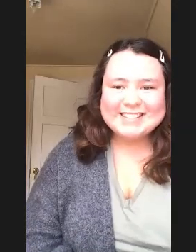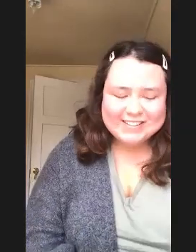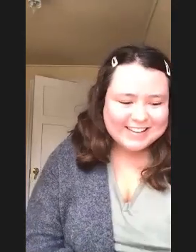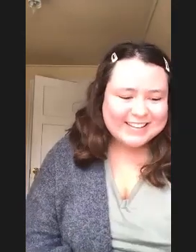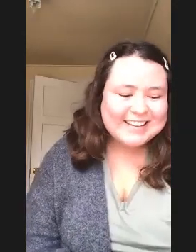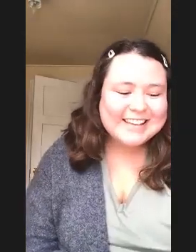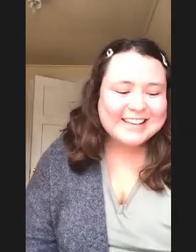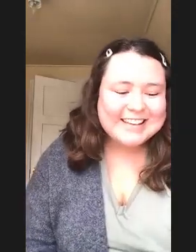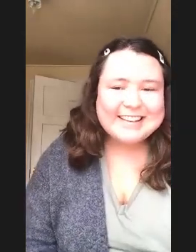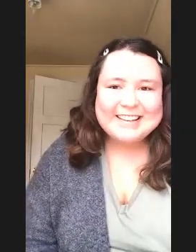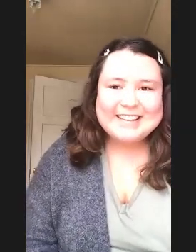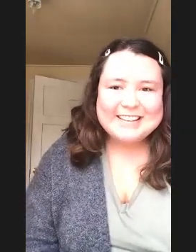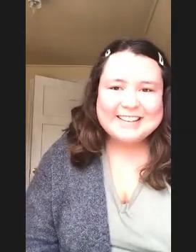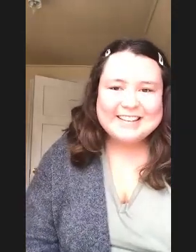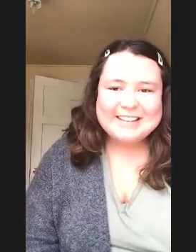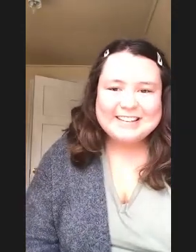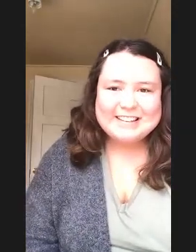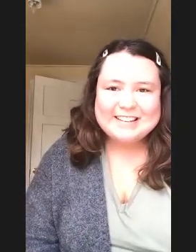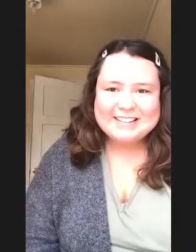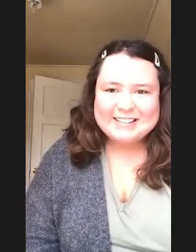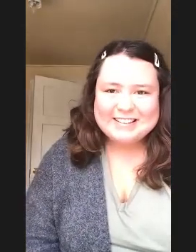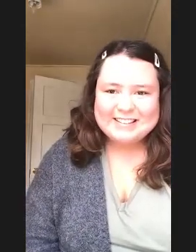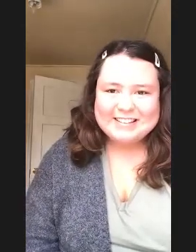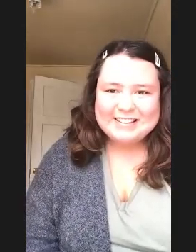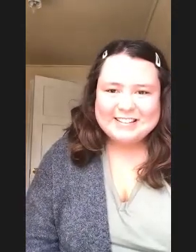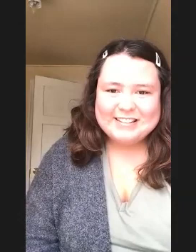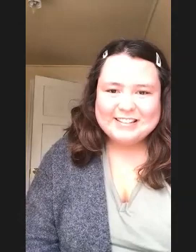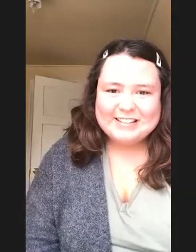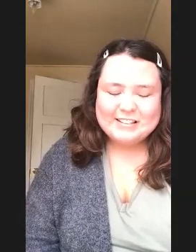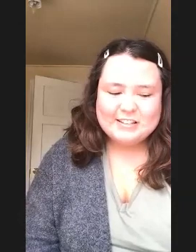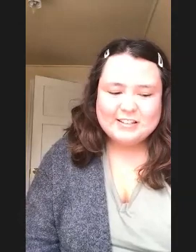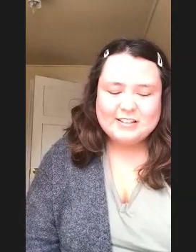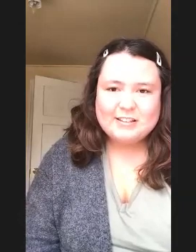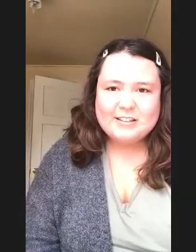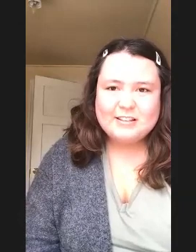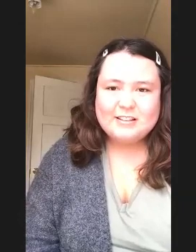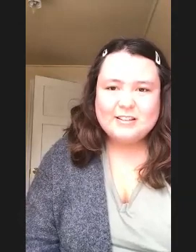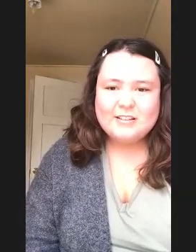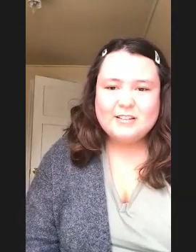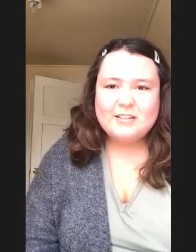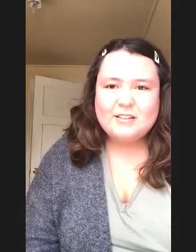Okay. Super confident about the alphabet. Does anybody want to share